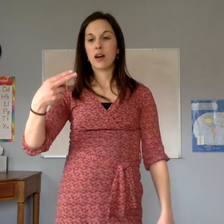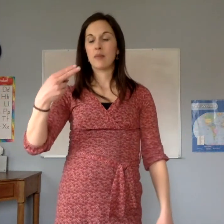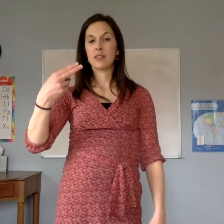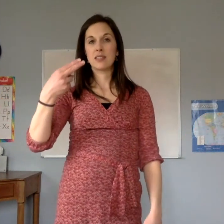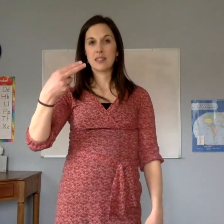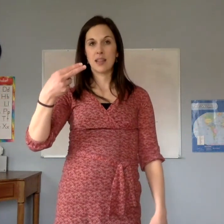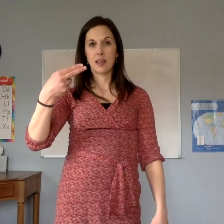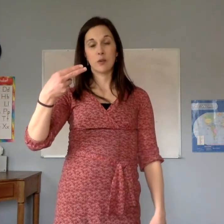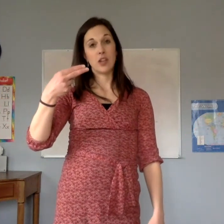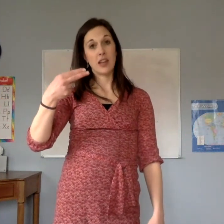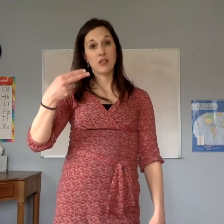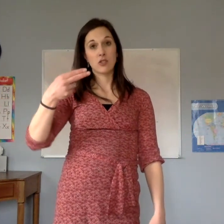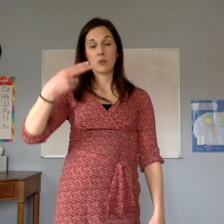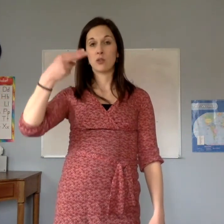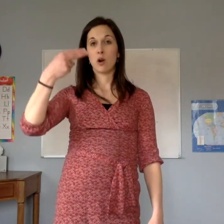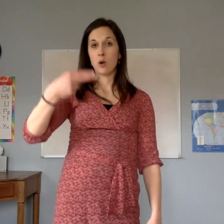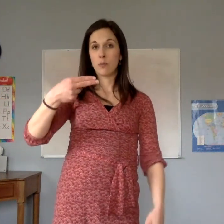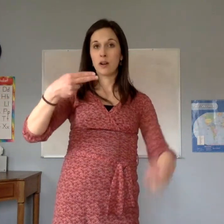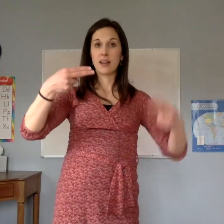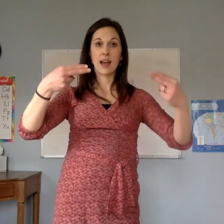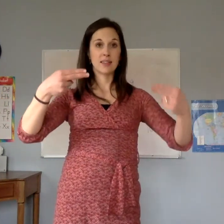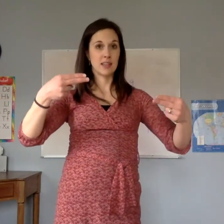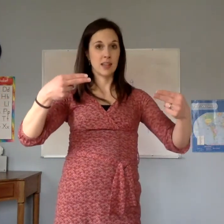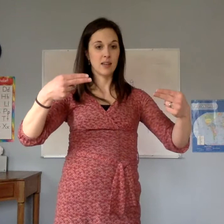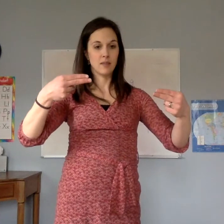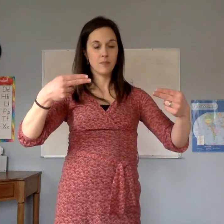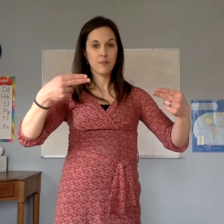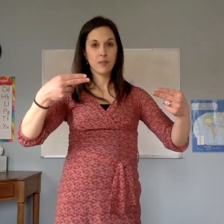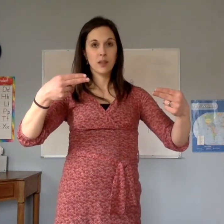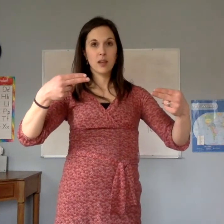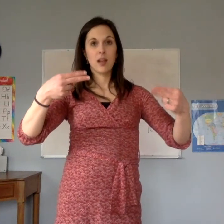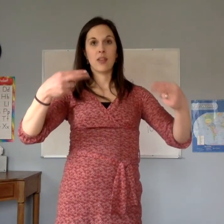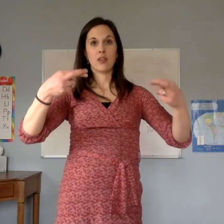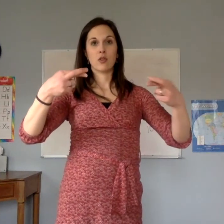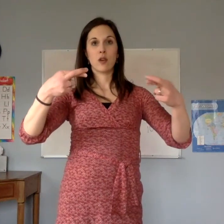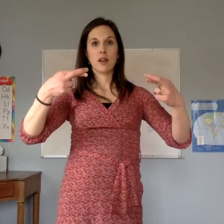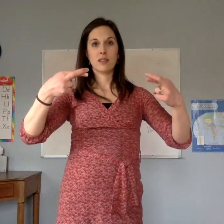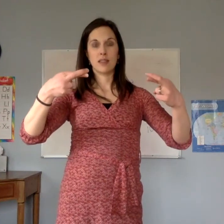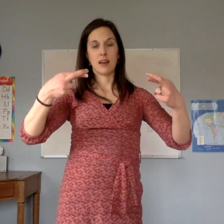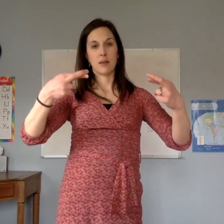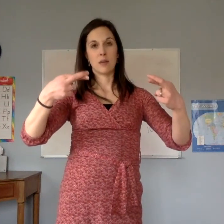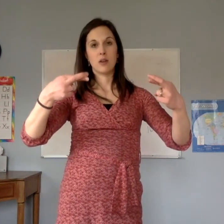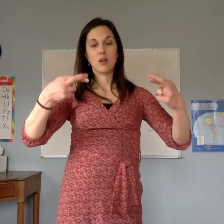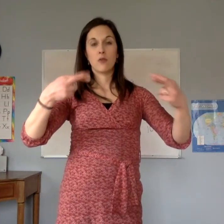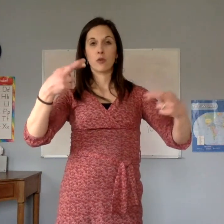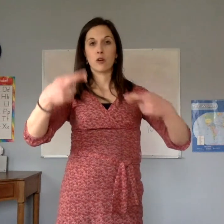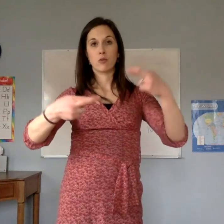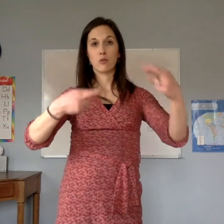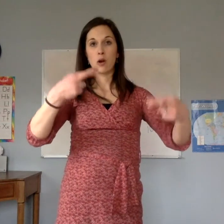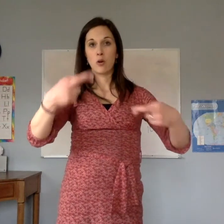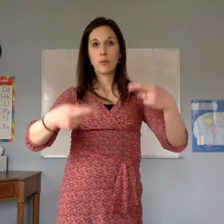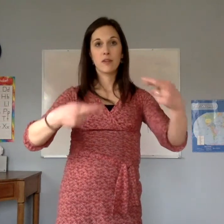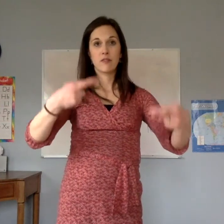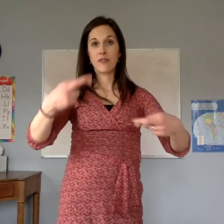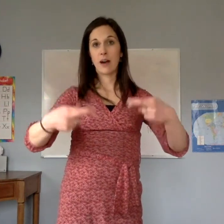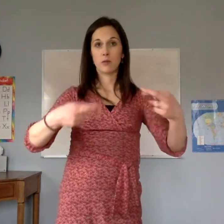This is a sign language H, so we do Homer and Hesiod, and then cross them for Rome